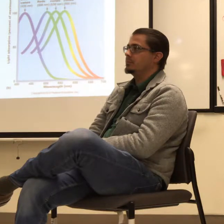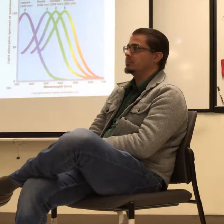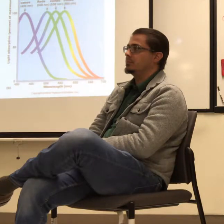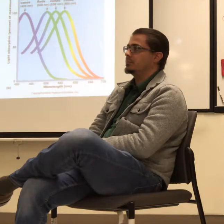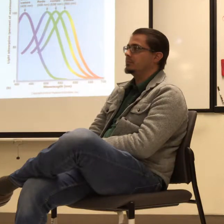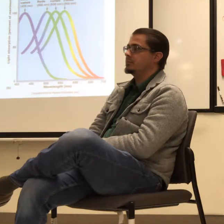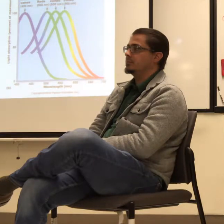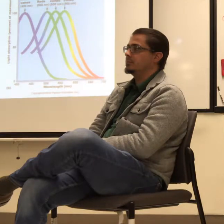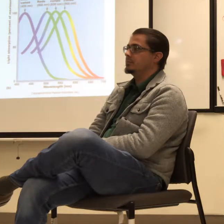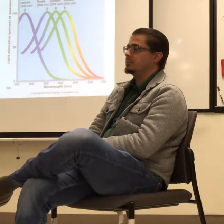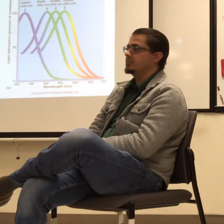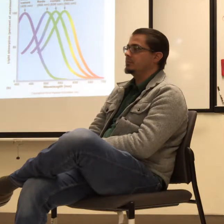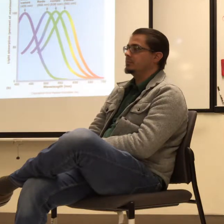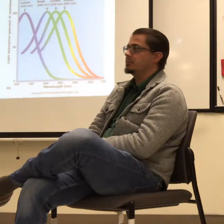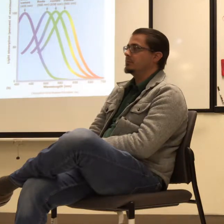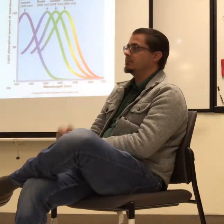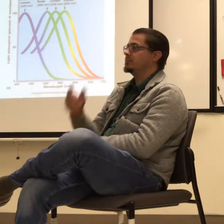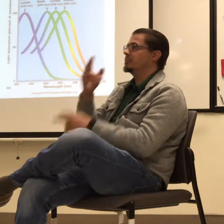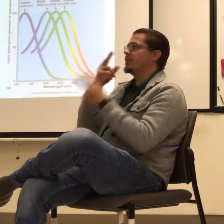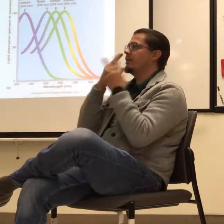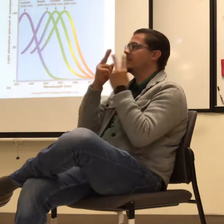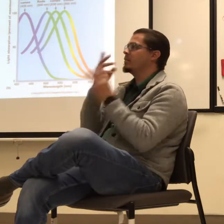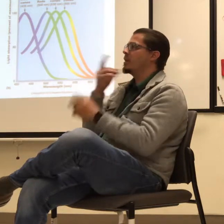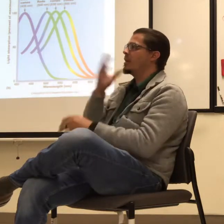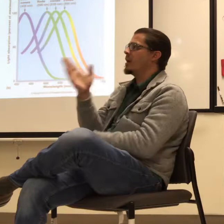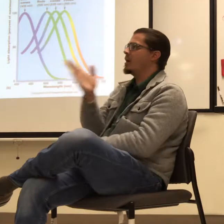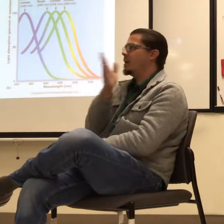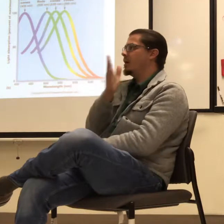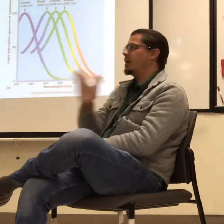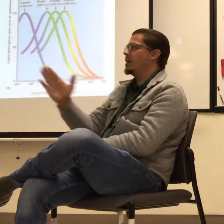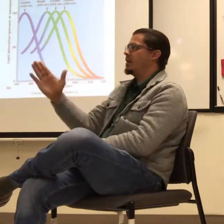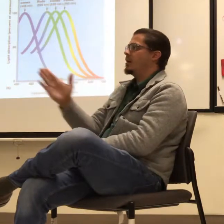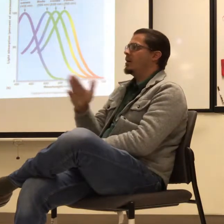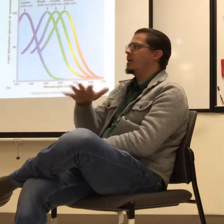So I'm just running into the visible light spectrum is approximately 400,